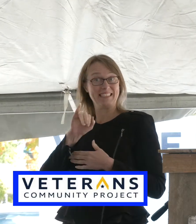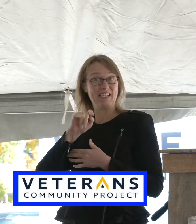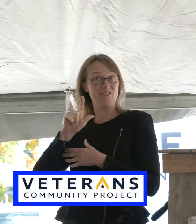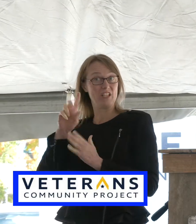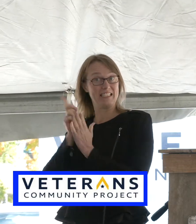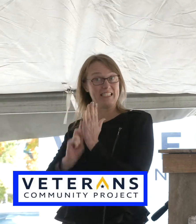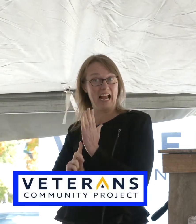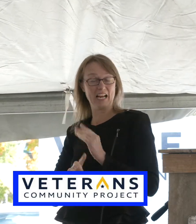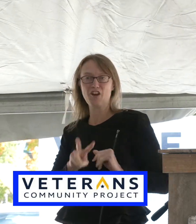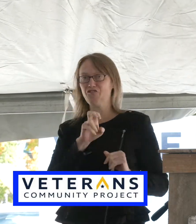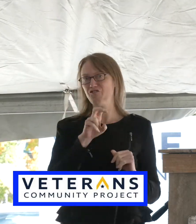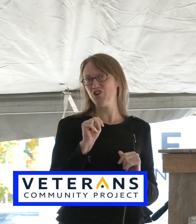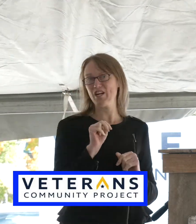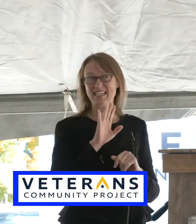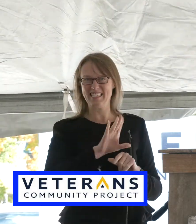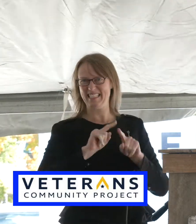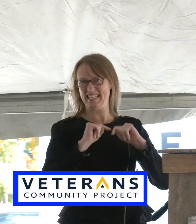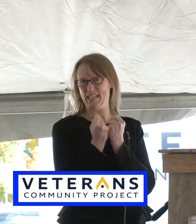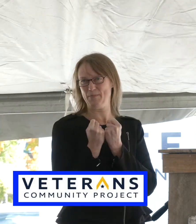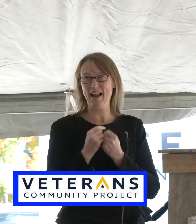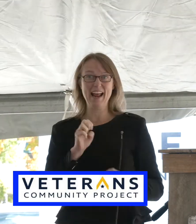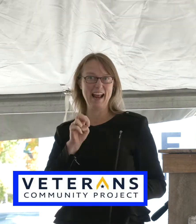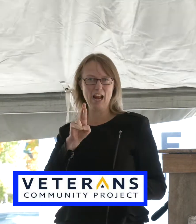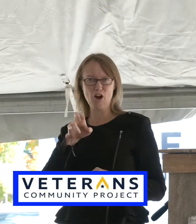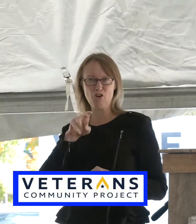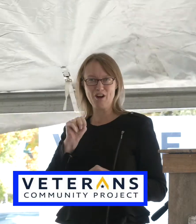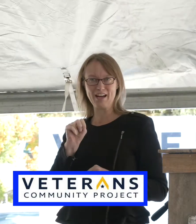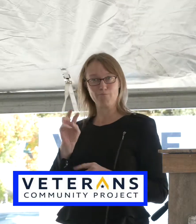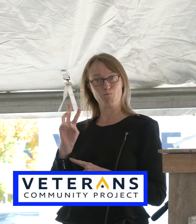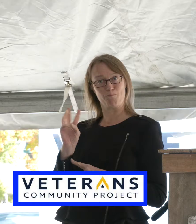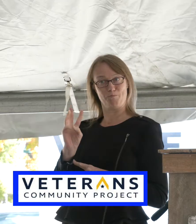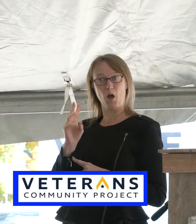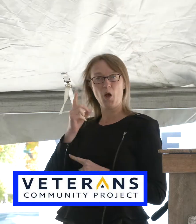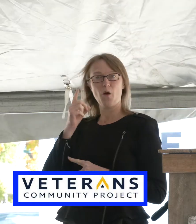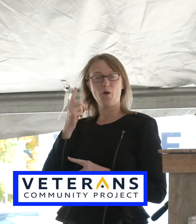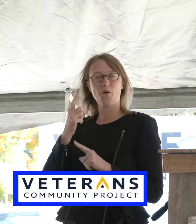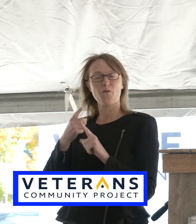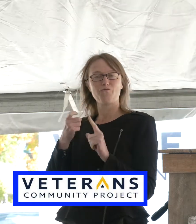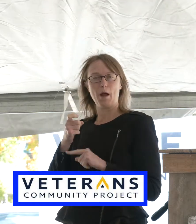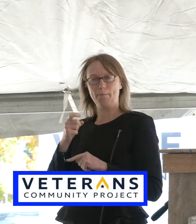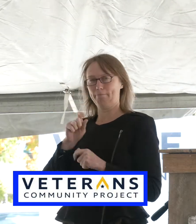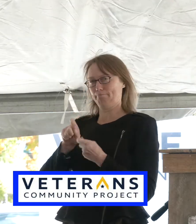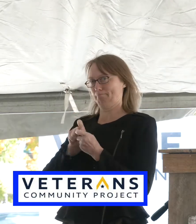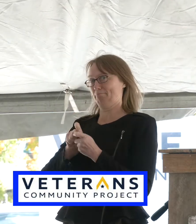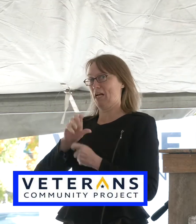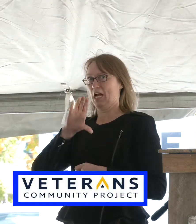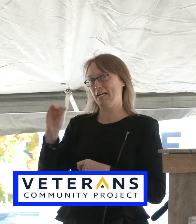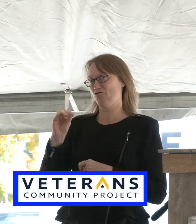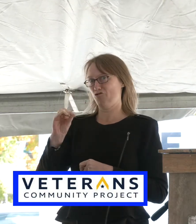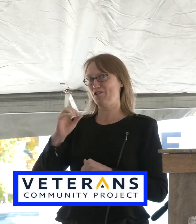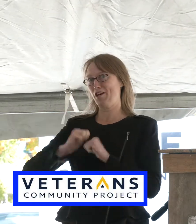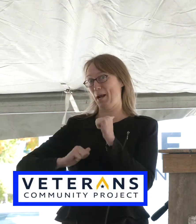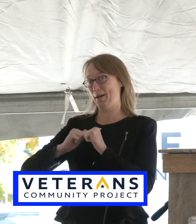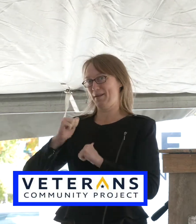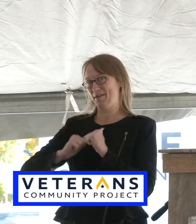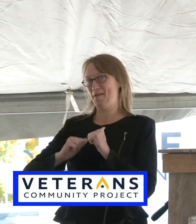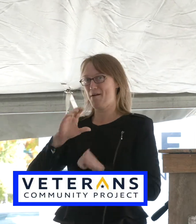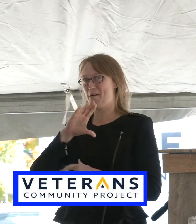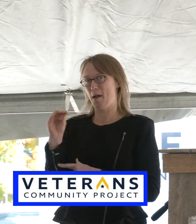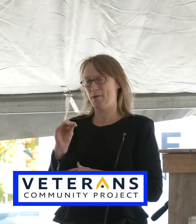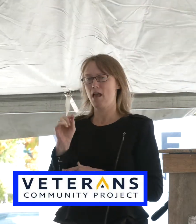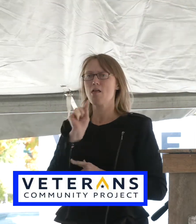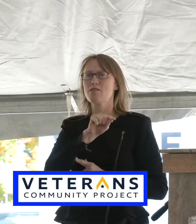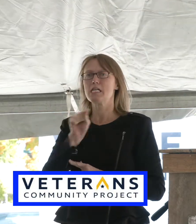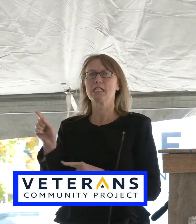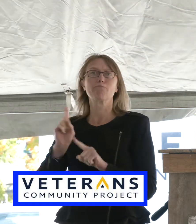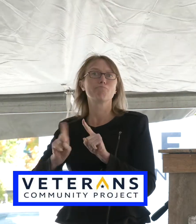Rimiger's team for the architectural work, and Aaron Rutherford of Kadeen Construction. These individuals and their organizations are some of the best St.